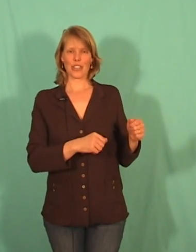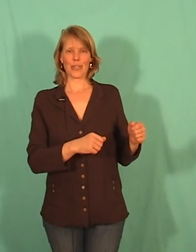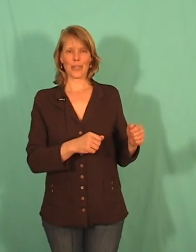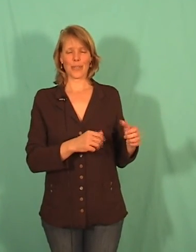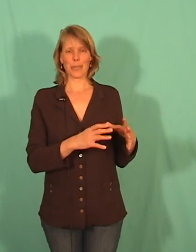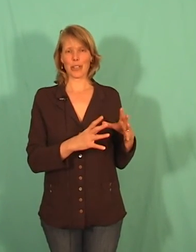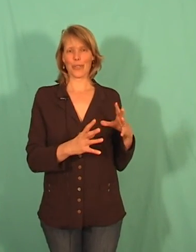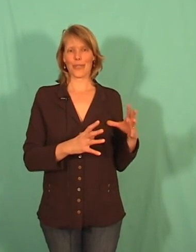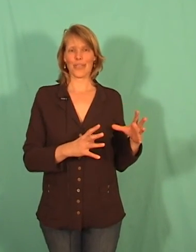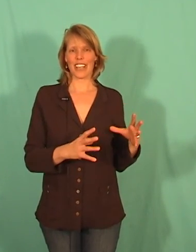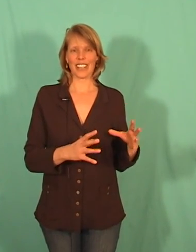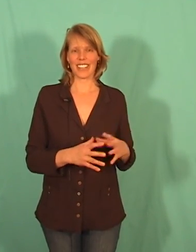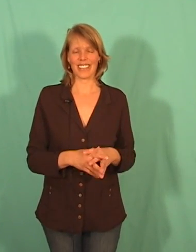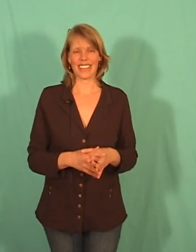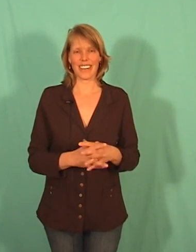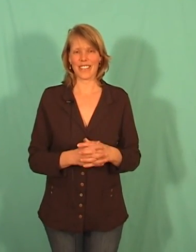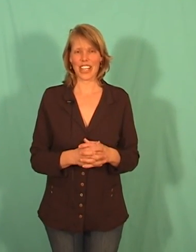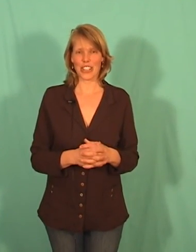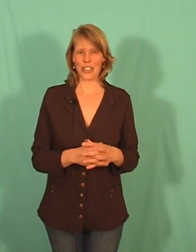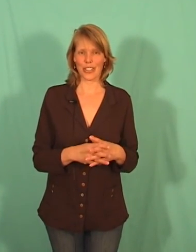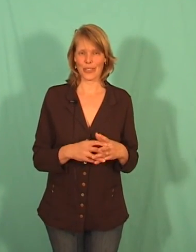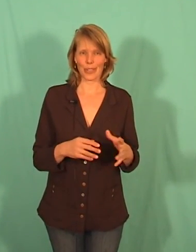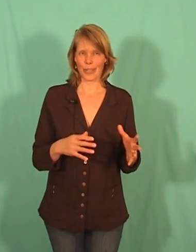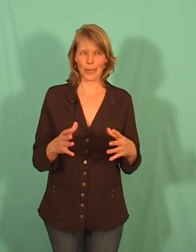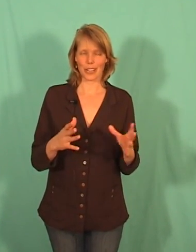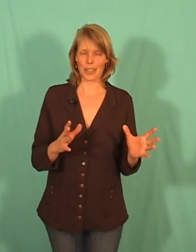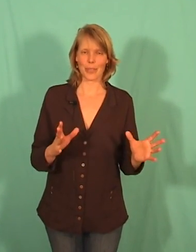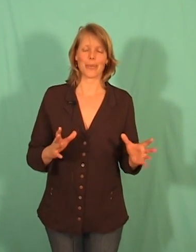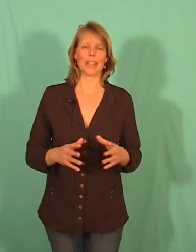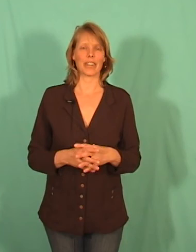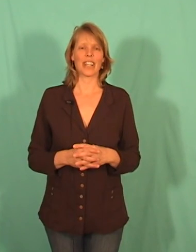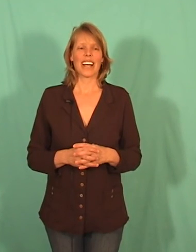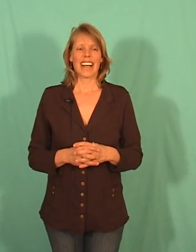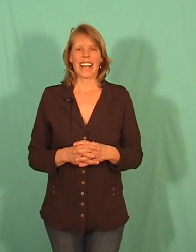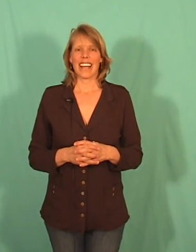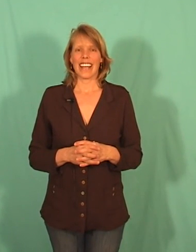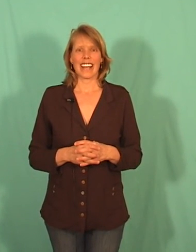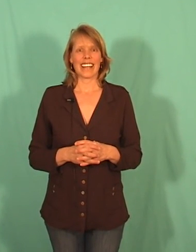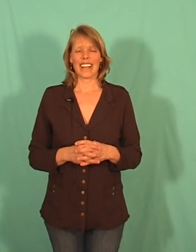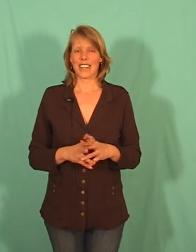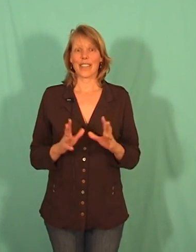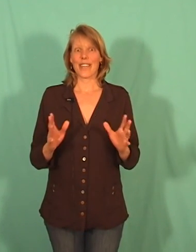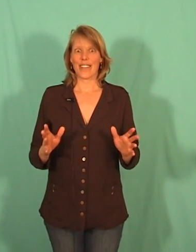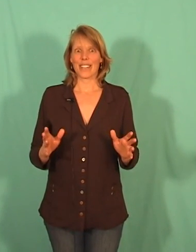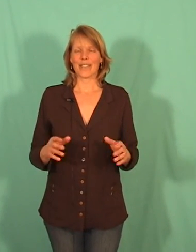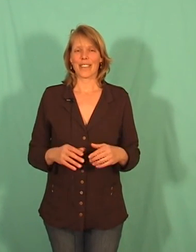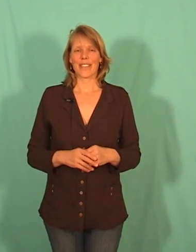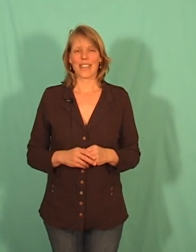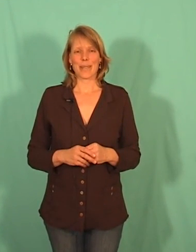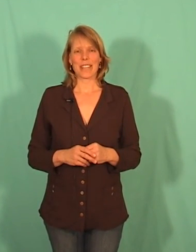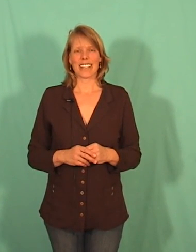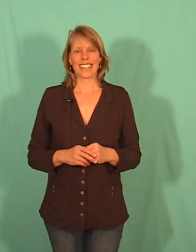slideshows of the pictures you've taken on vacation with your relatives or whatever. And I think you'll have lots of fun with your name signs.